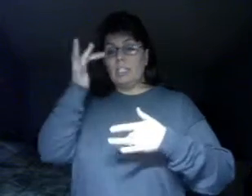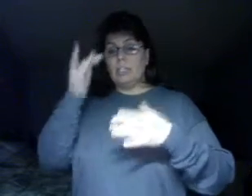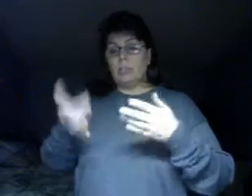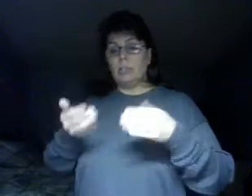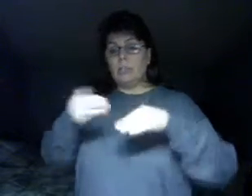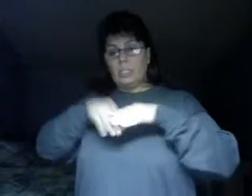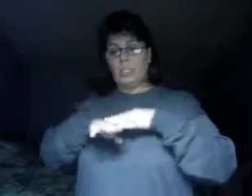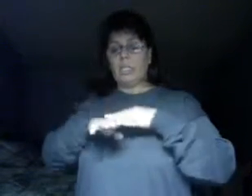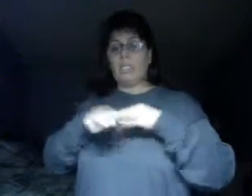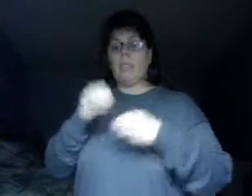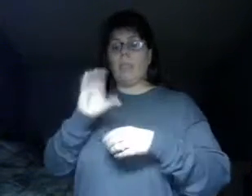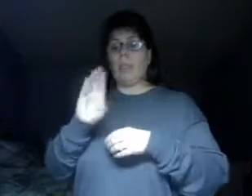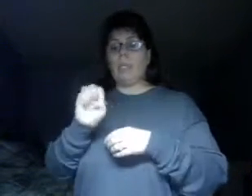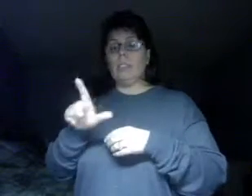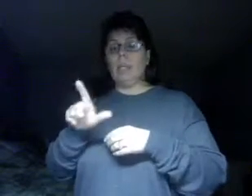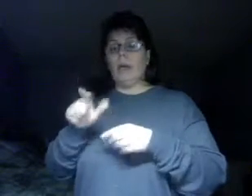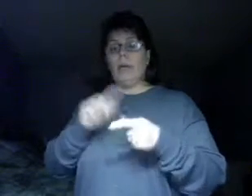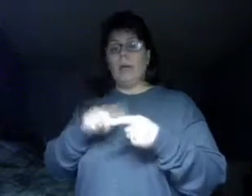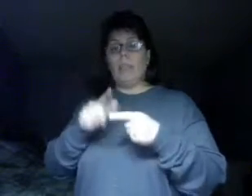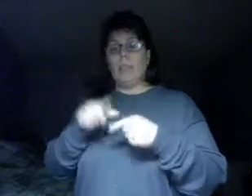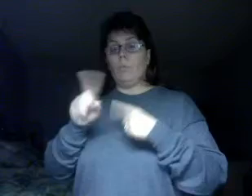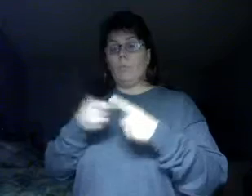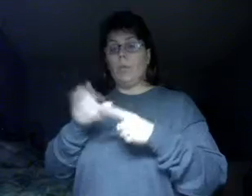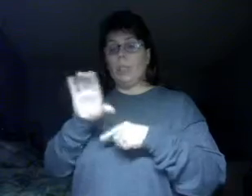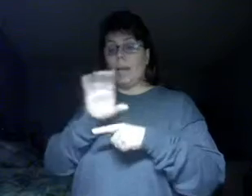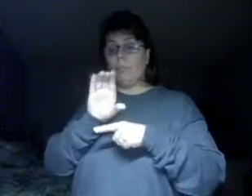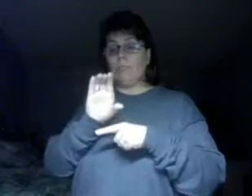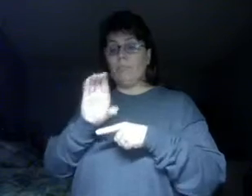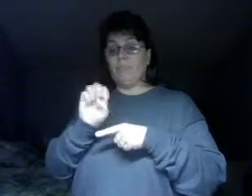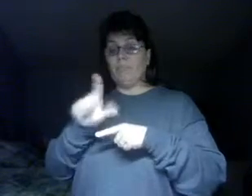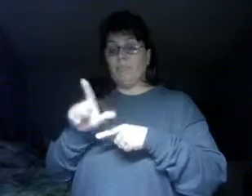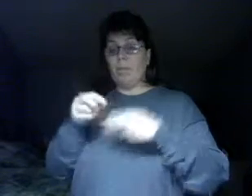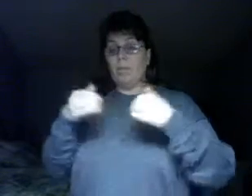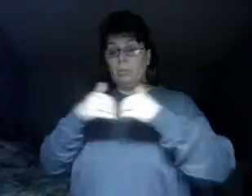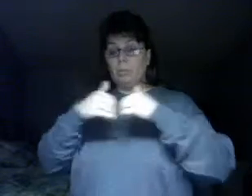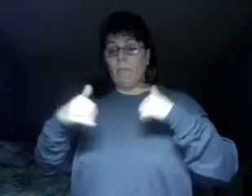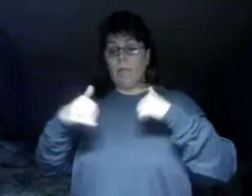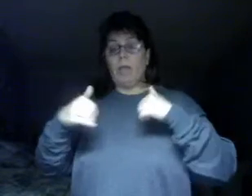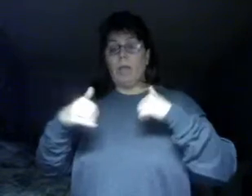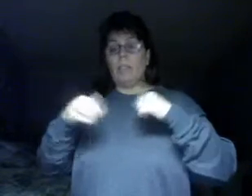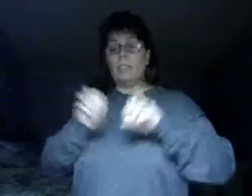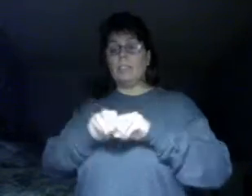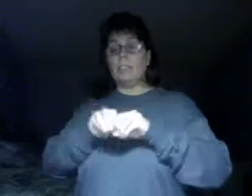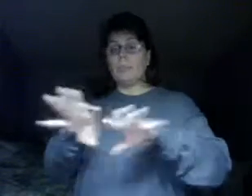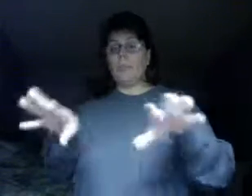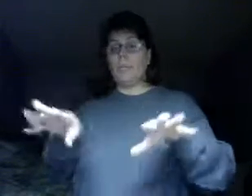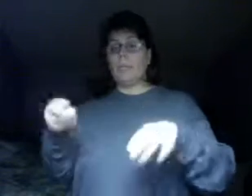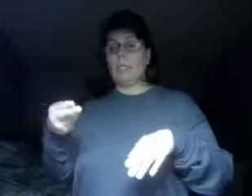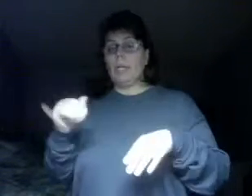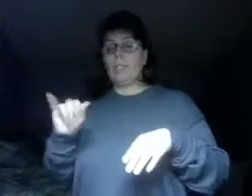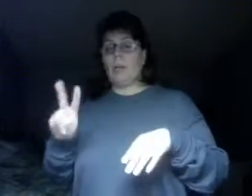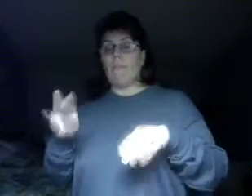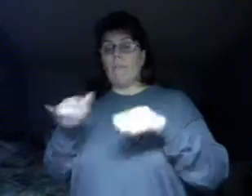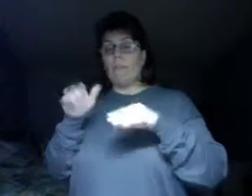it replicates HIV and begins a process of increasing the amount of HIV in the system. Over a period